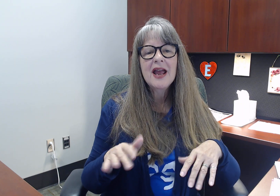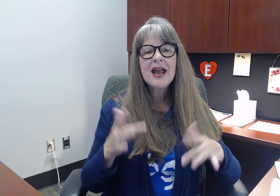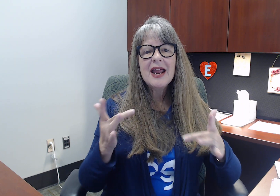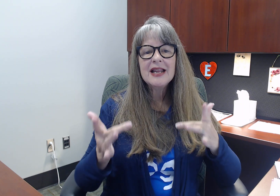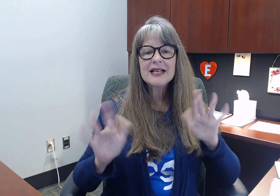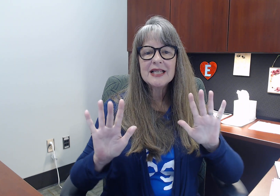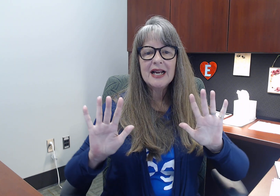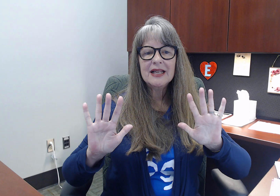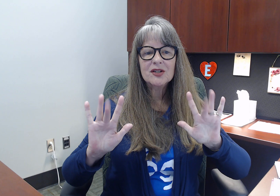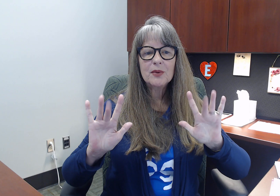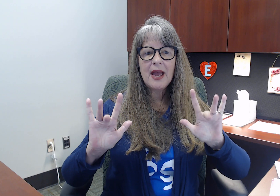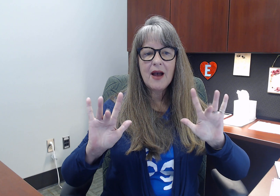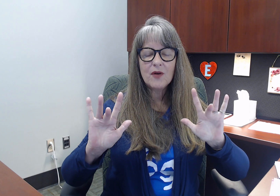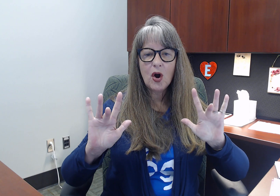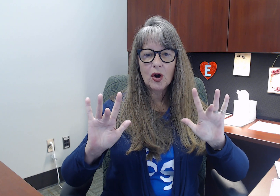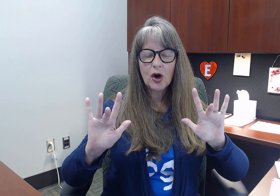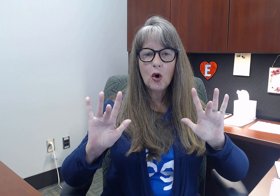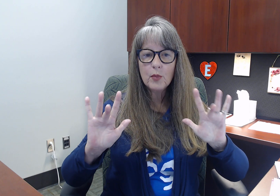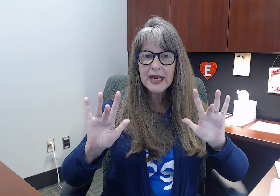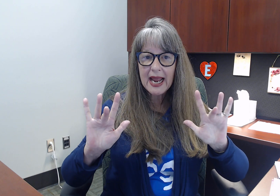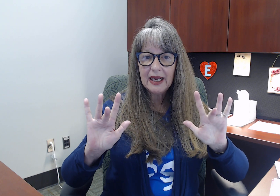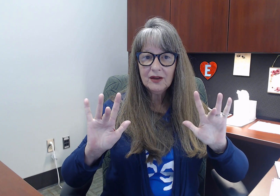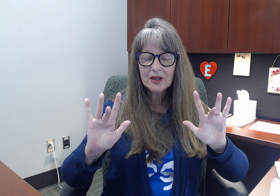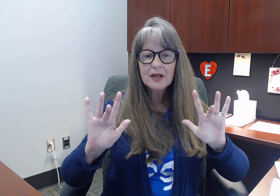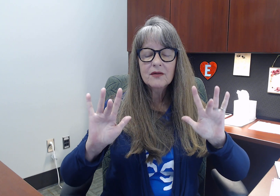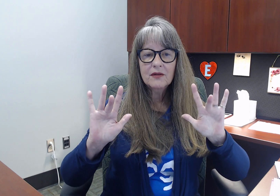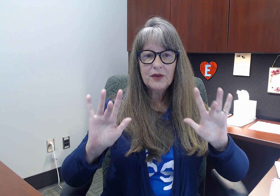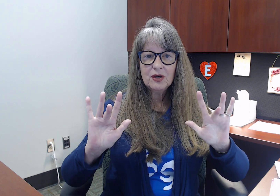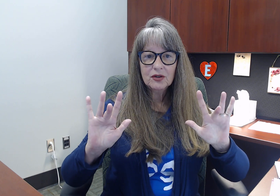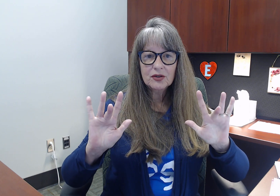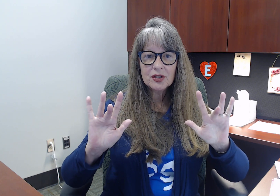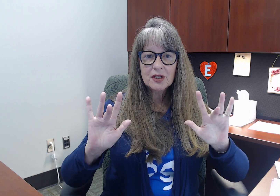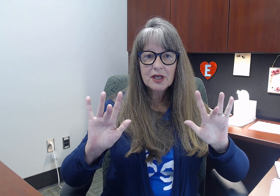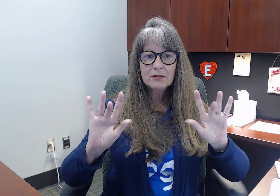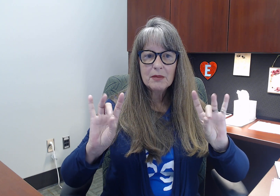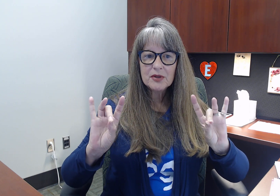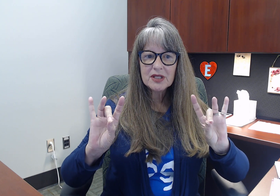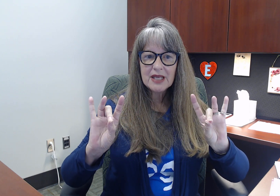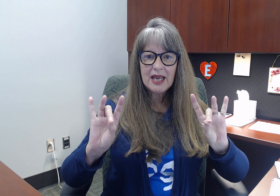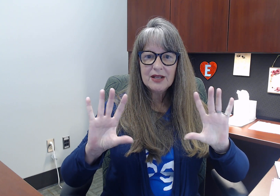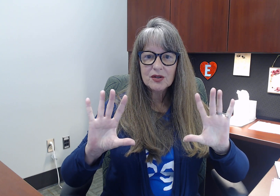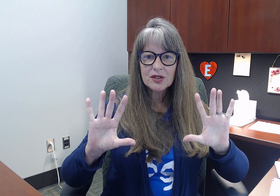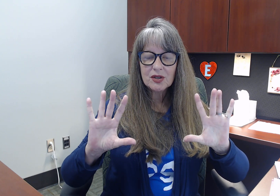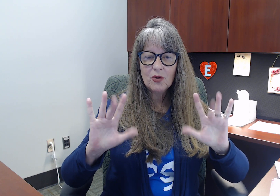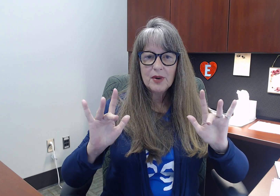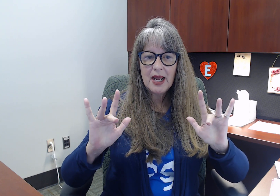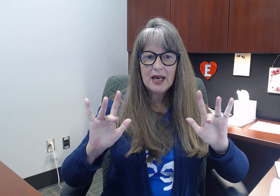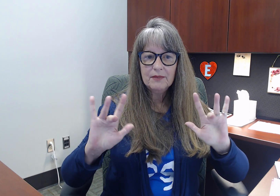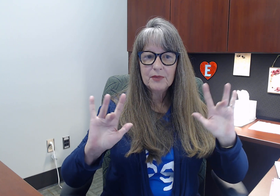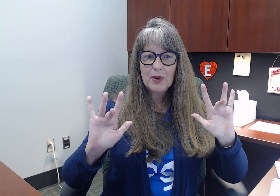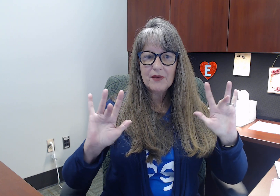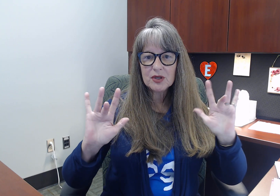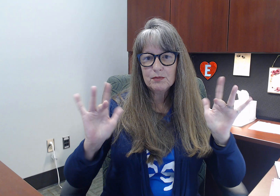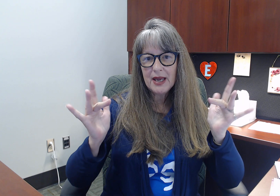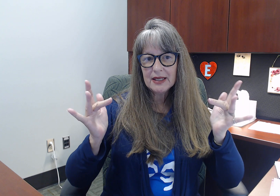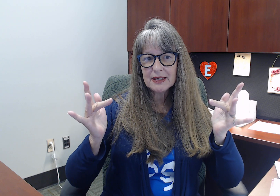And excited. So we have our open 8 fingers. Remember, this is 8, so this is open 8, but we have this bent,